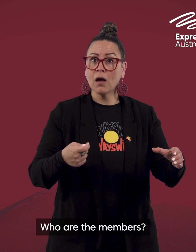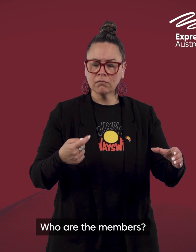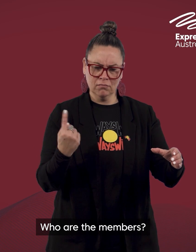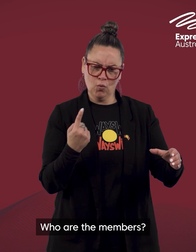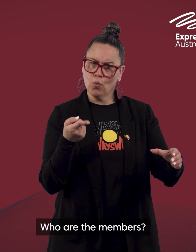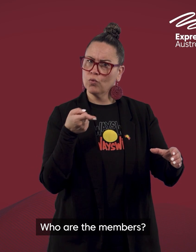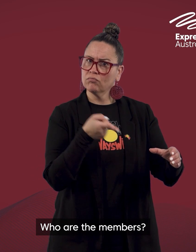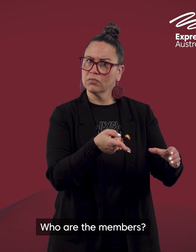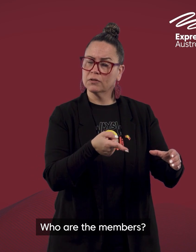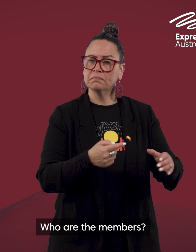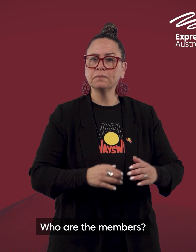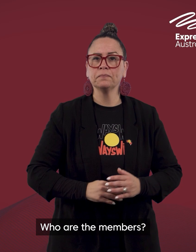Who are the members?